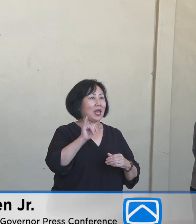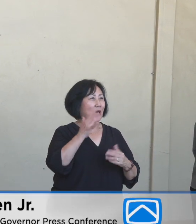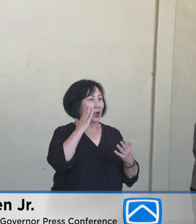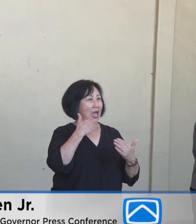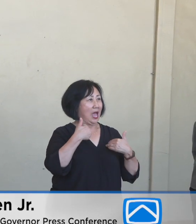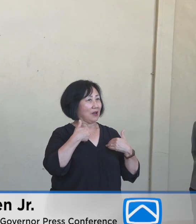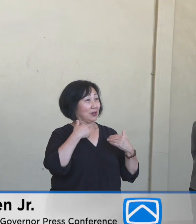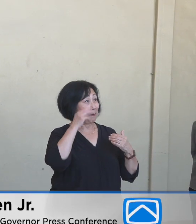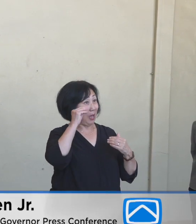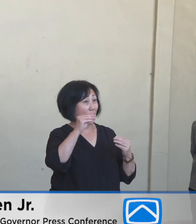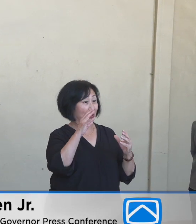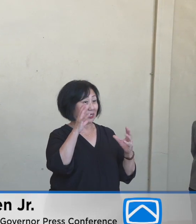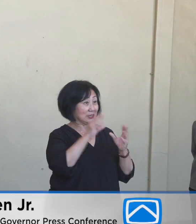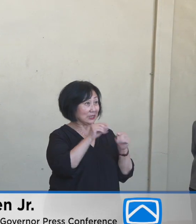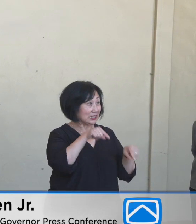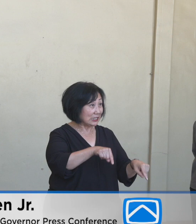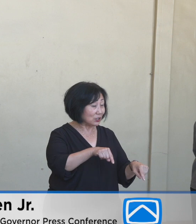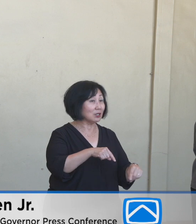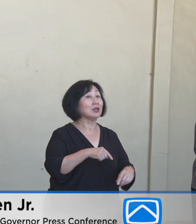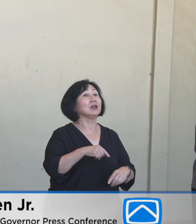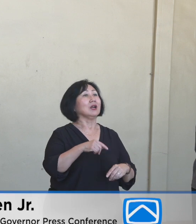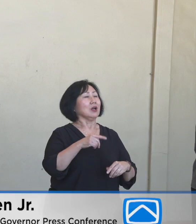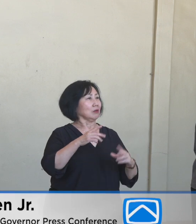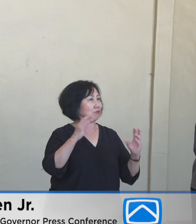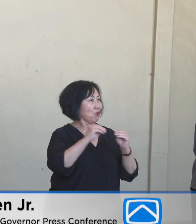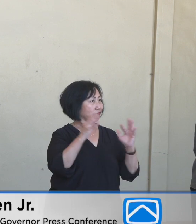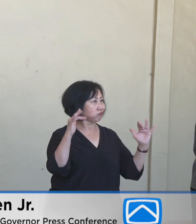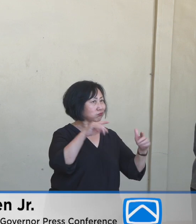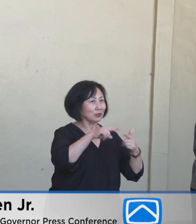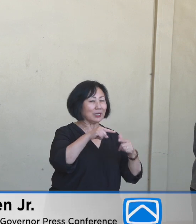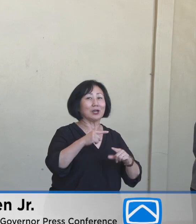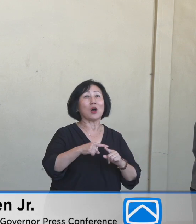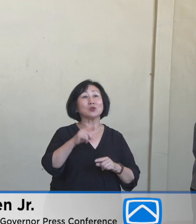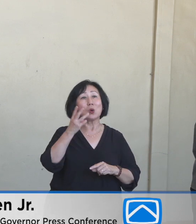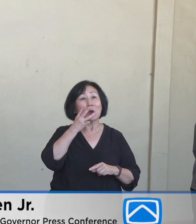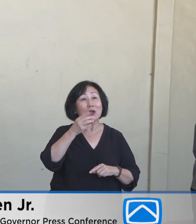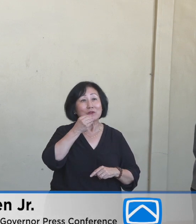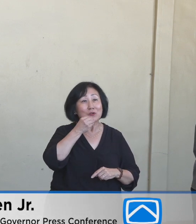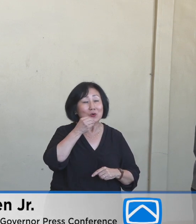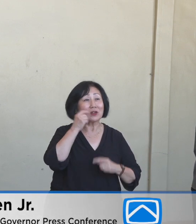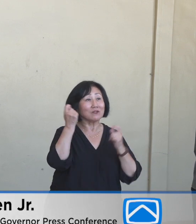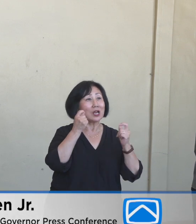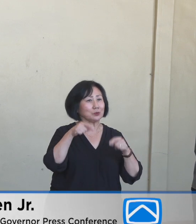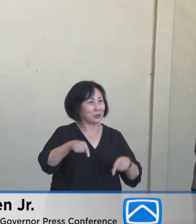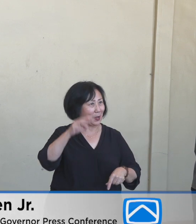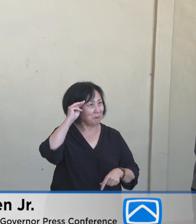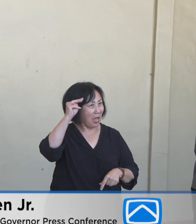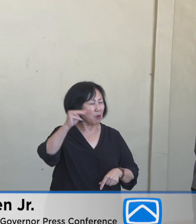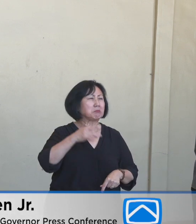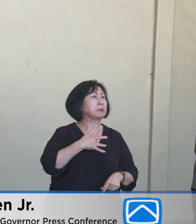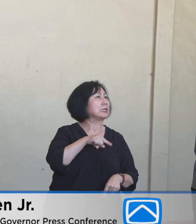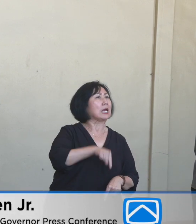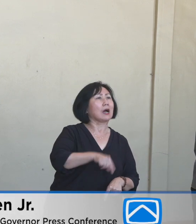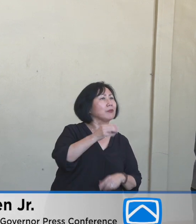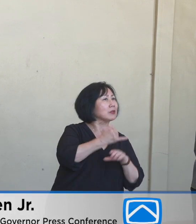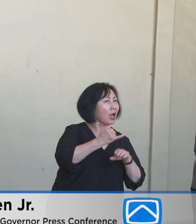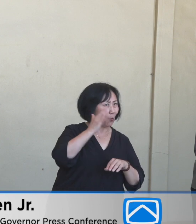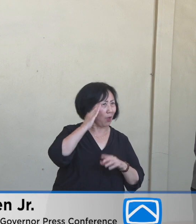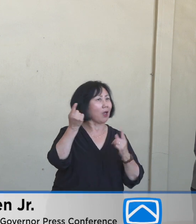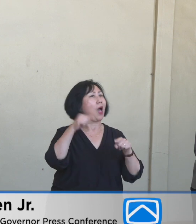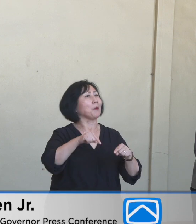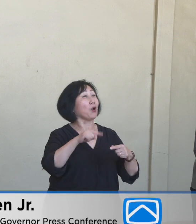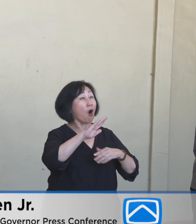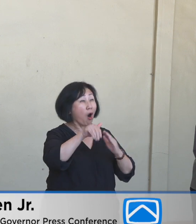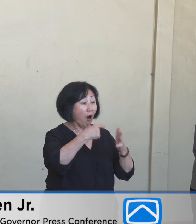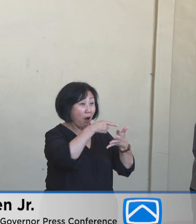will bring to us. There's a wine and food festival that will also be held on Maui that is normally not held here. So that's all going to happen in